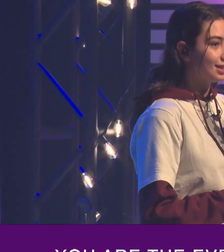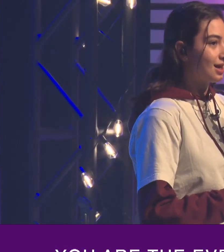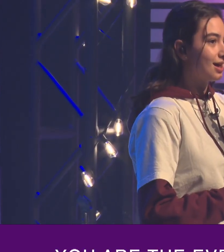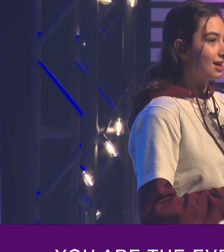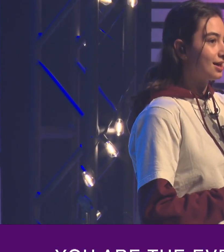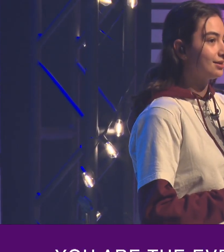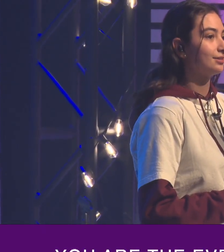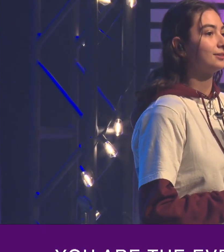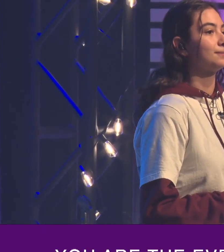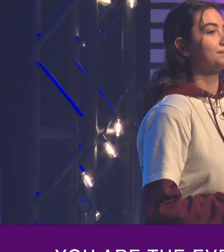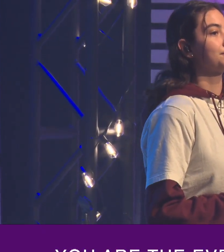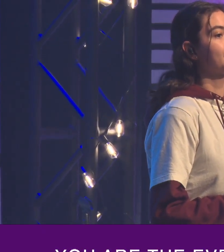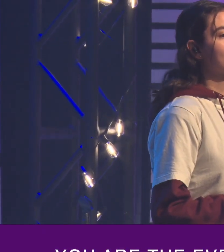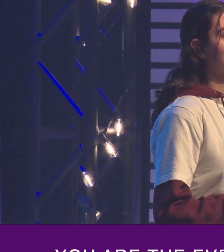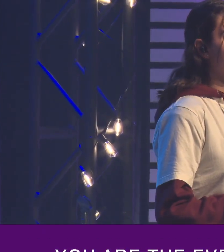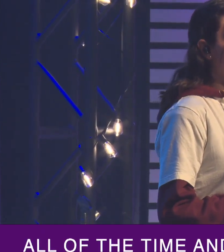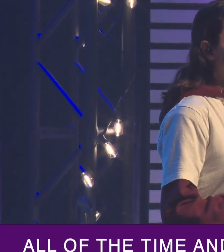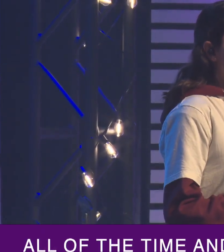everlasting light.